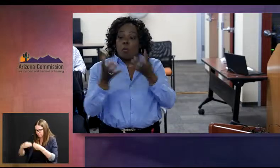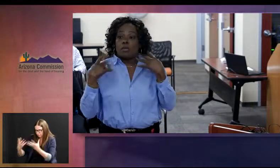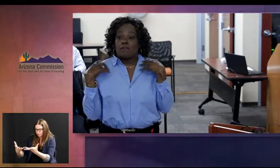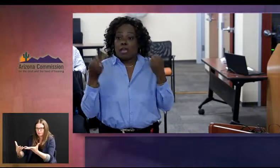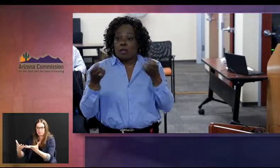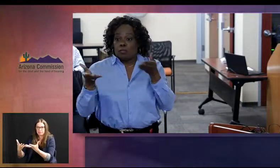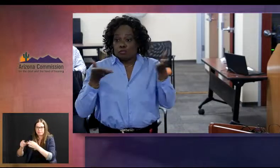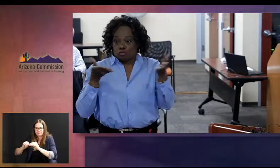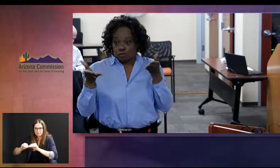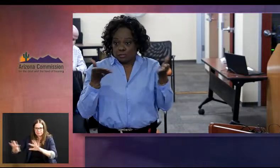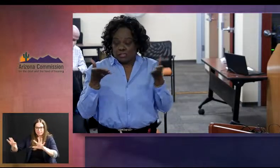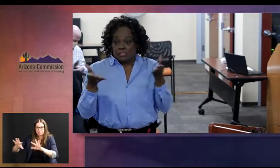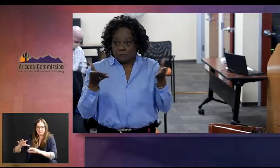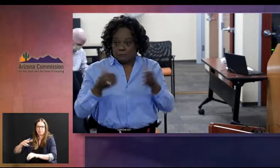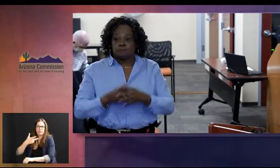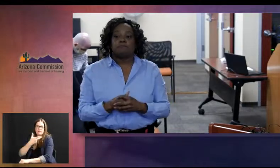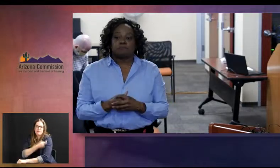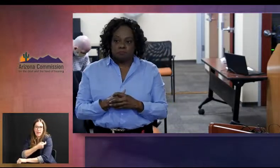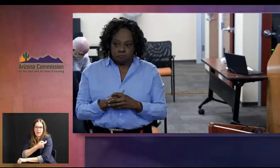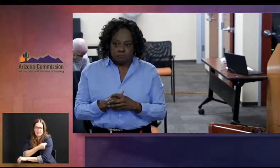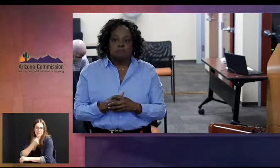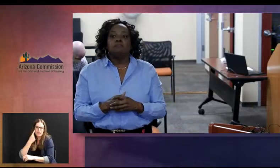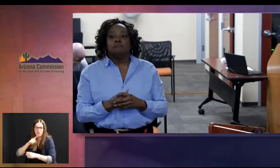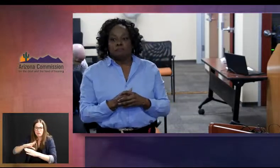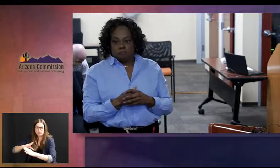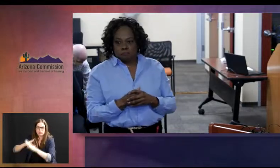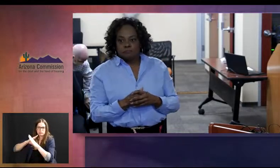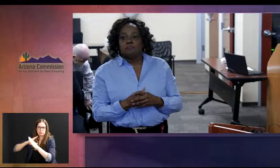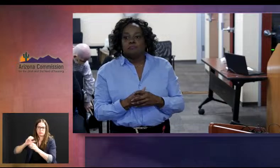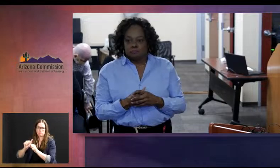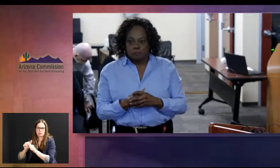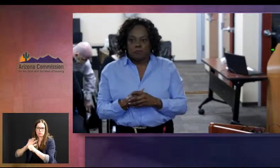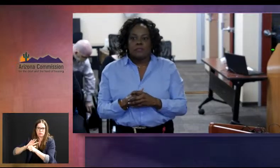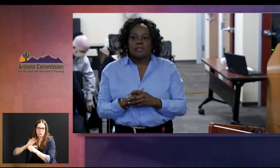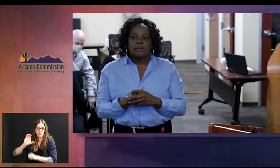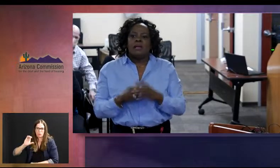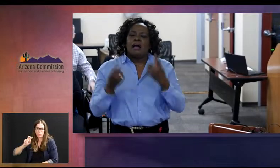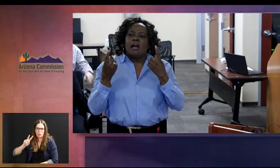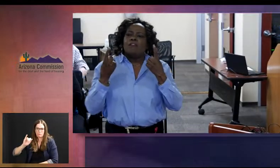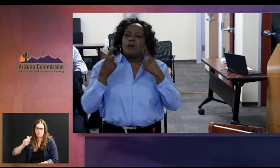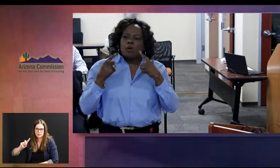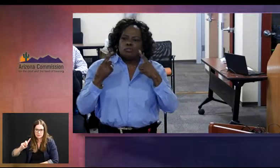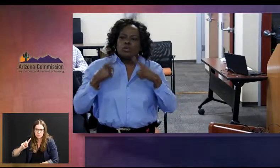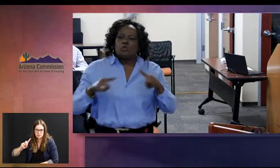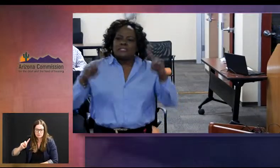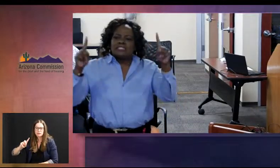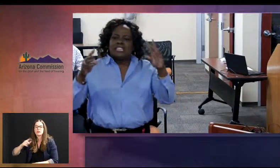And that was a partnership with the Department of Health Services.